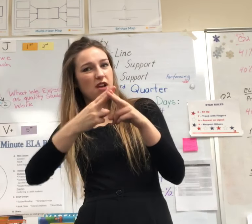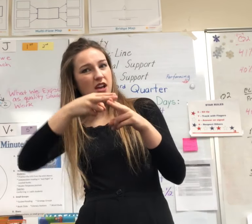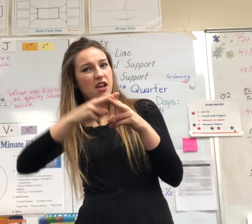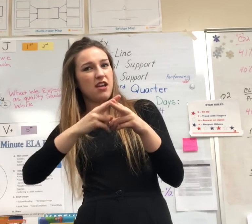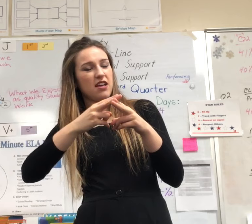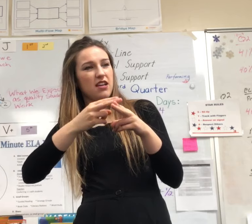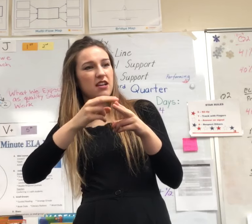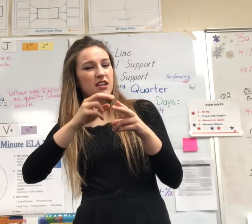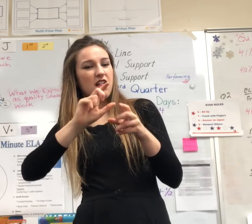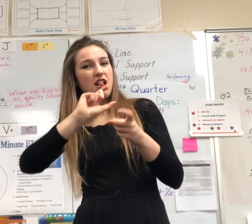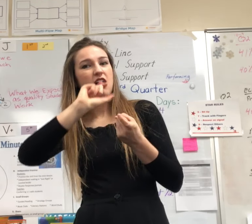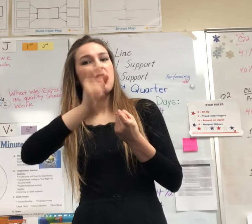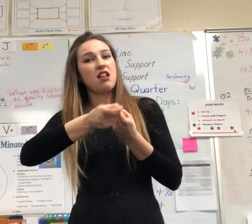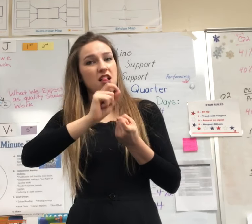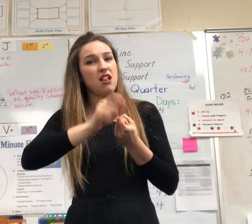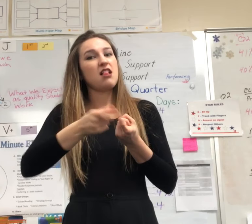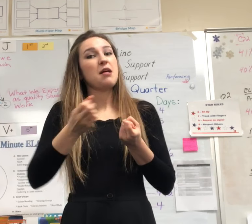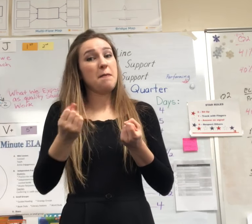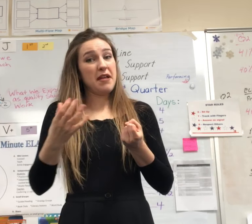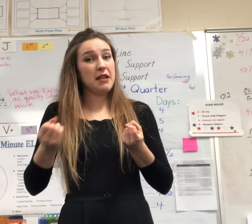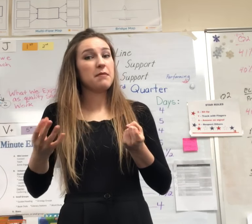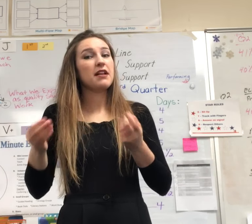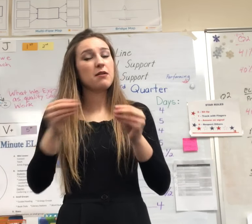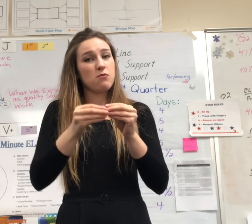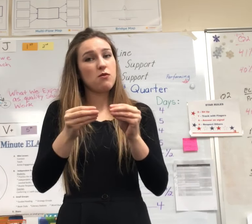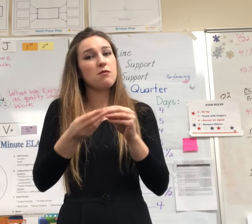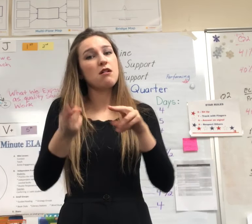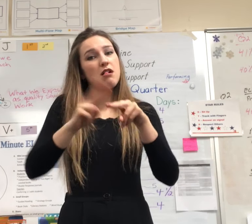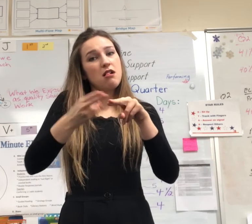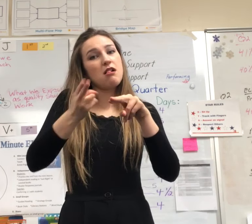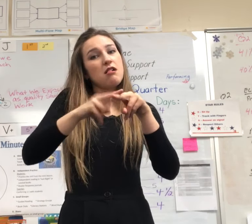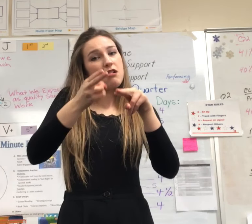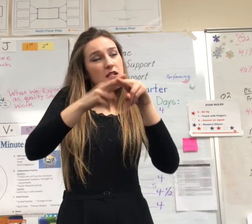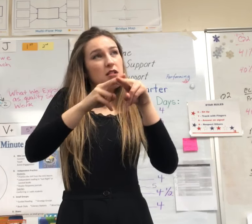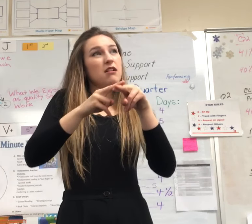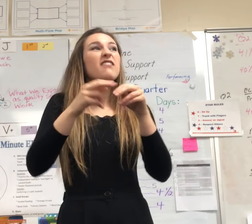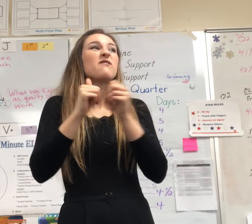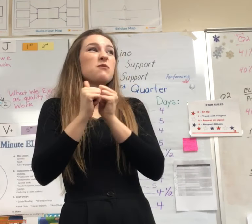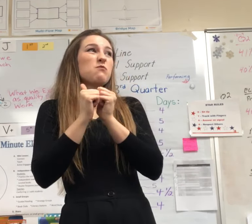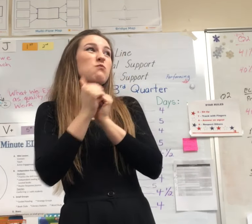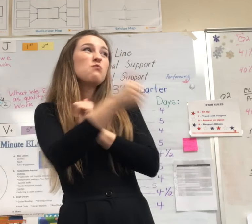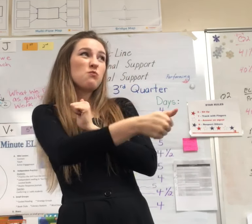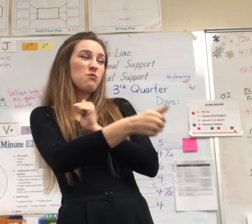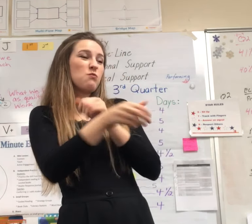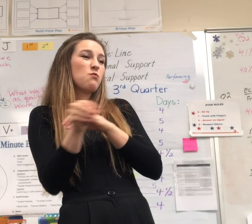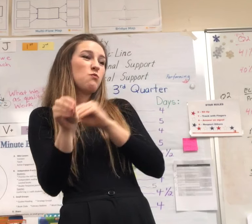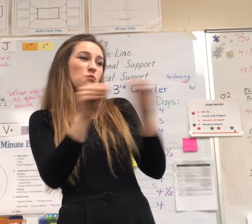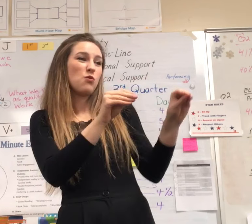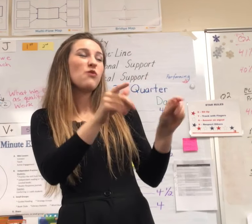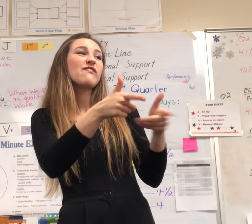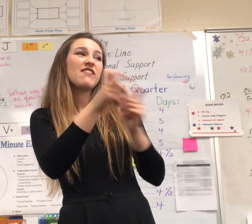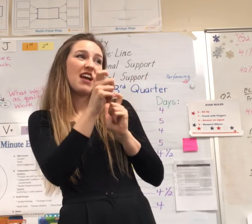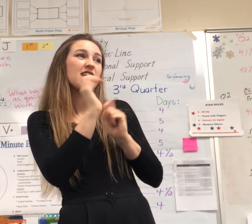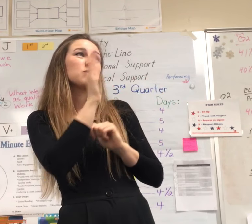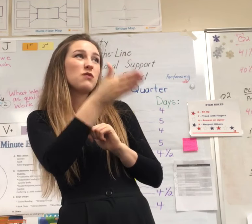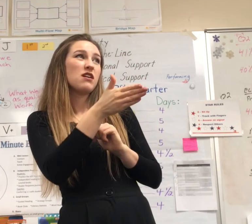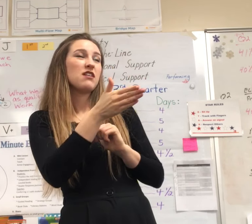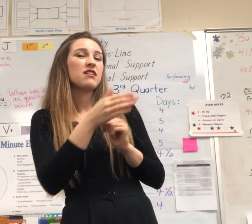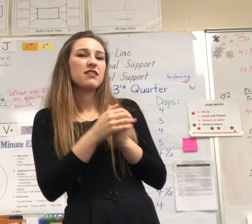faster it's gonna hit something, because once you put the washers on there, the